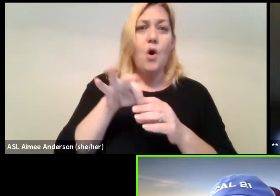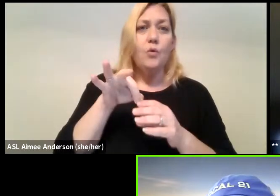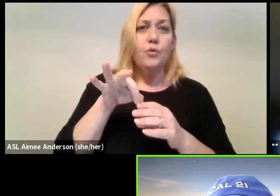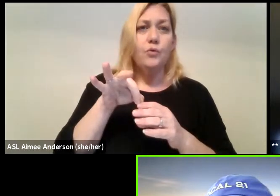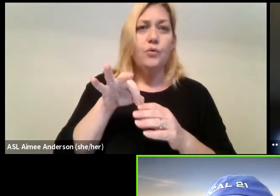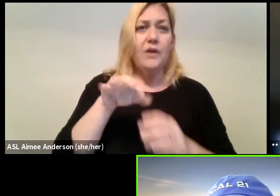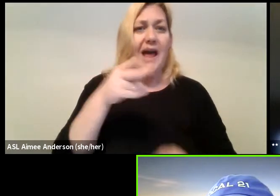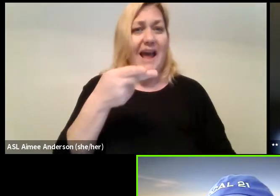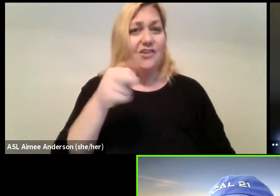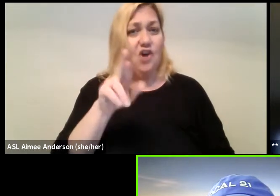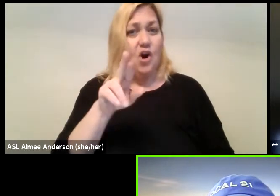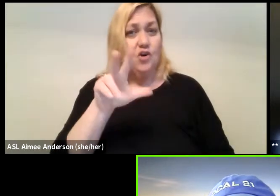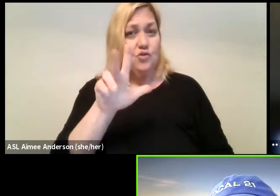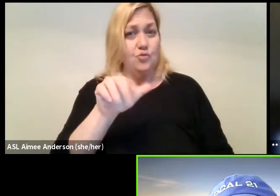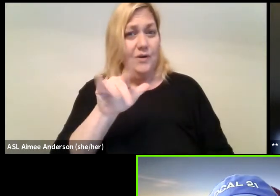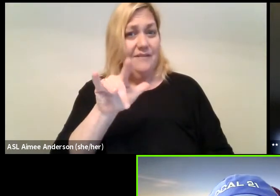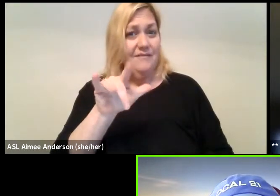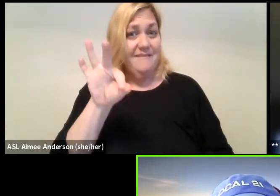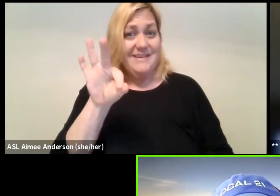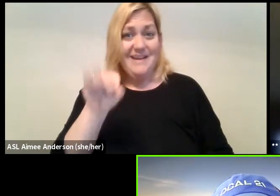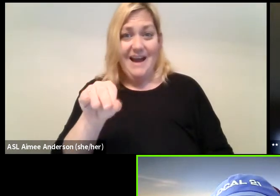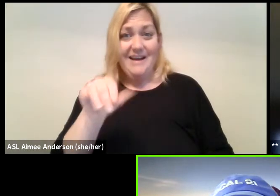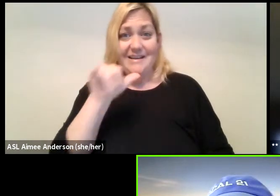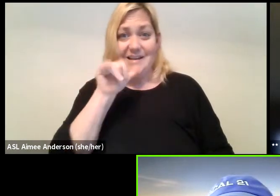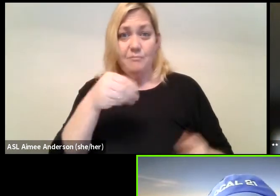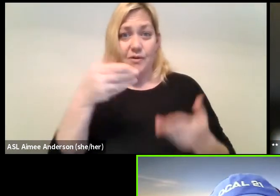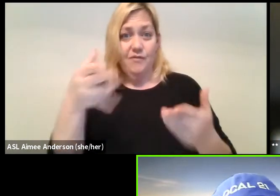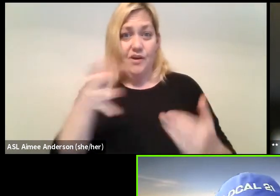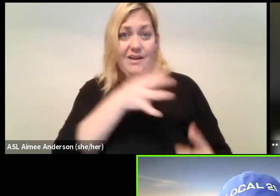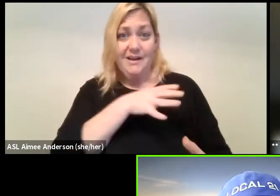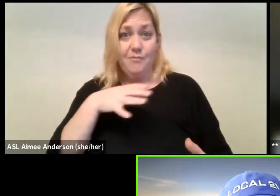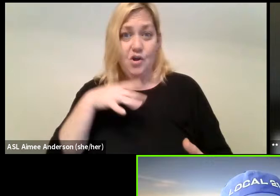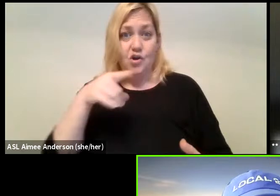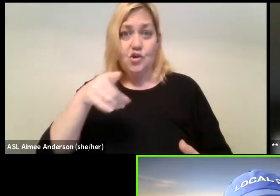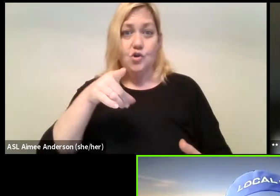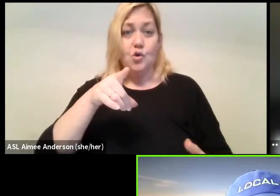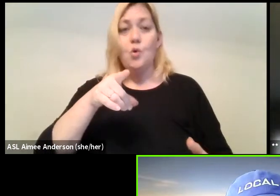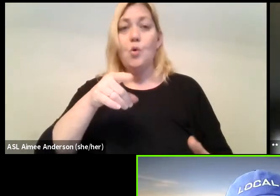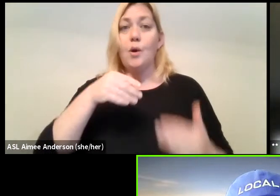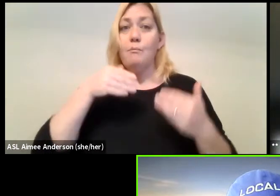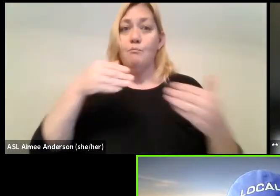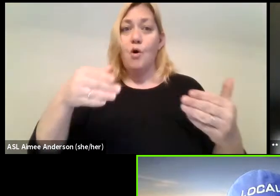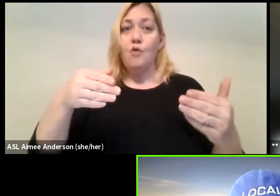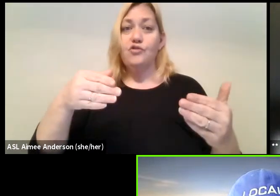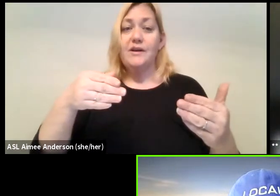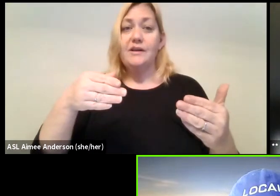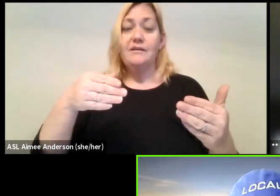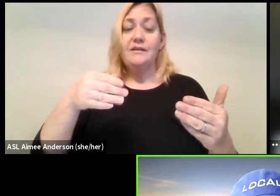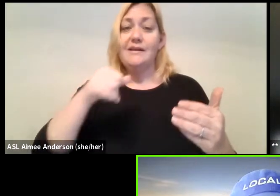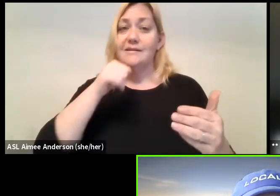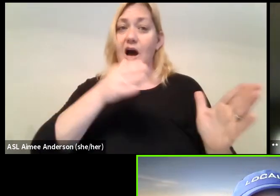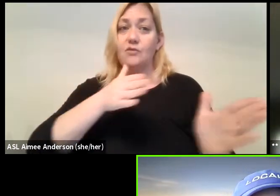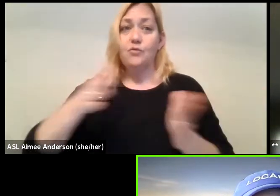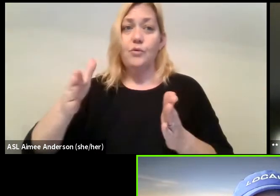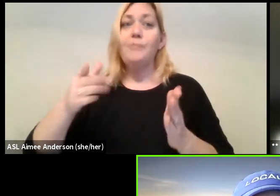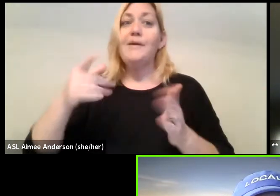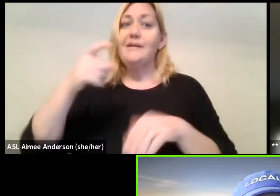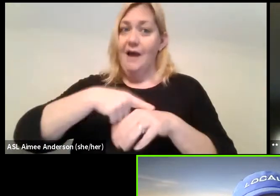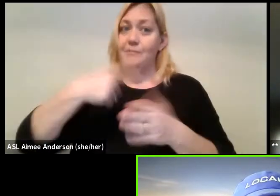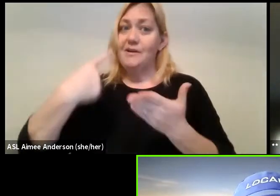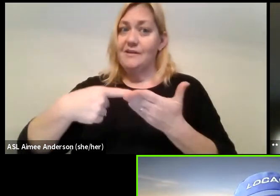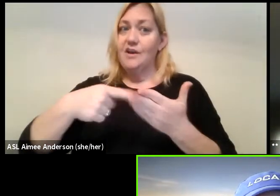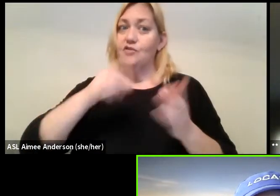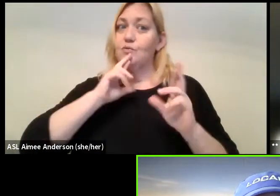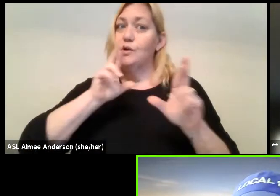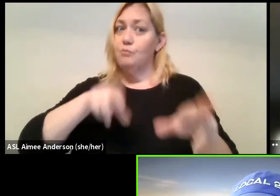HR 2590 has not been produced out of committee, and your motion at this time is not in order. There'll be a time to discuss it during our report. We'll have a question